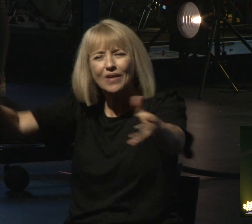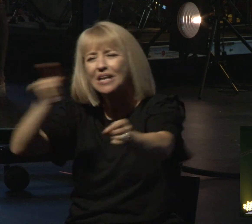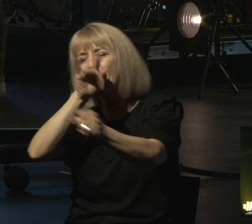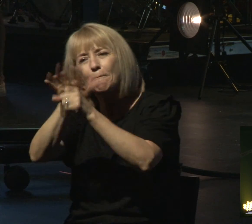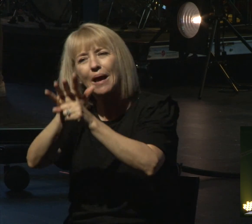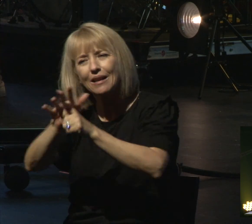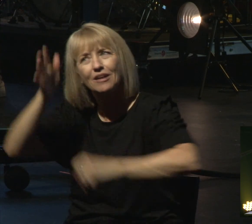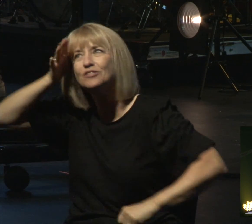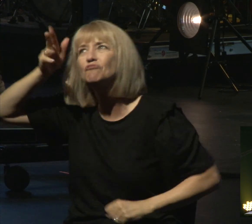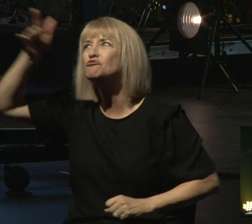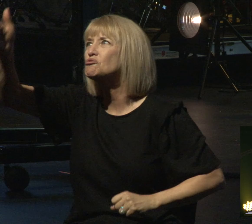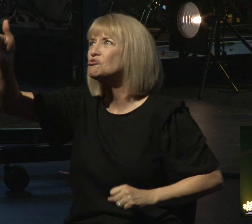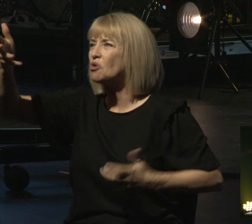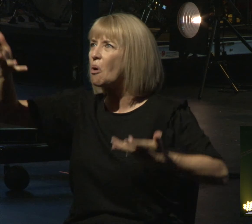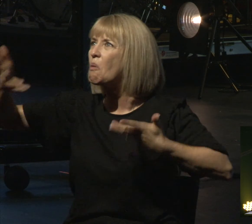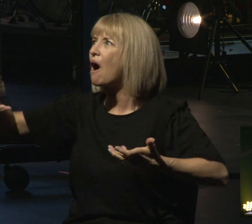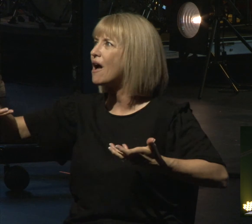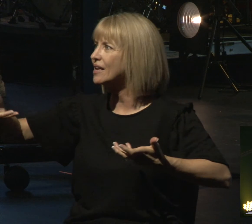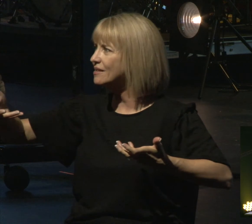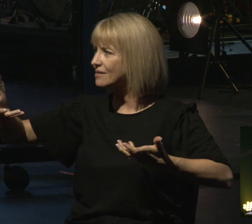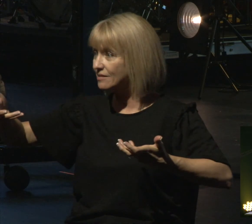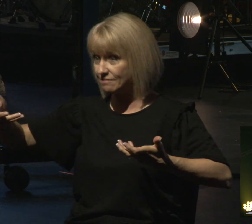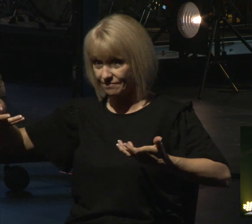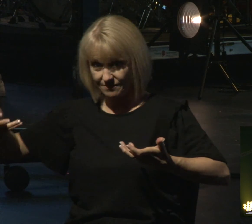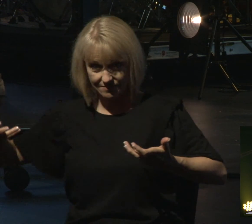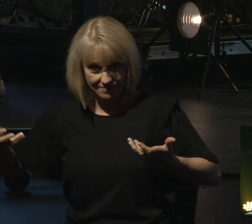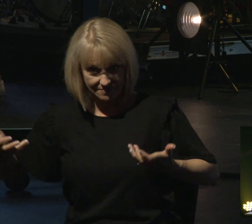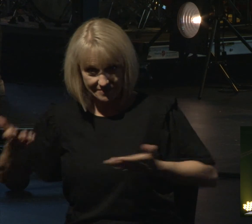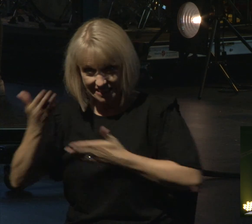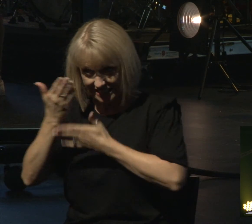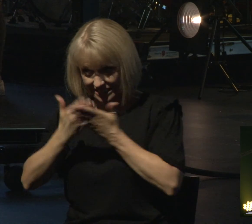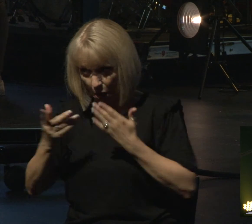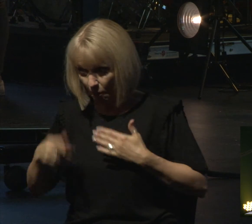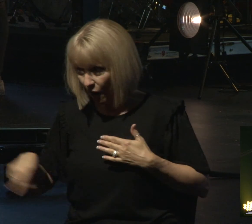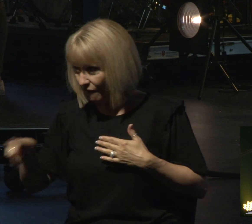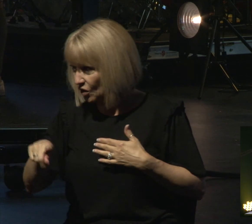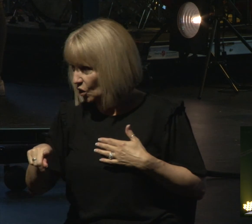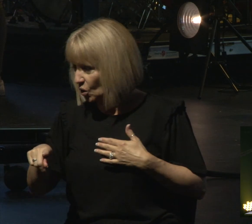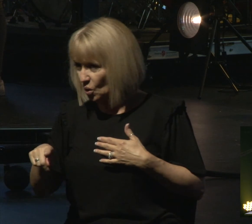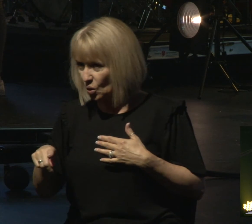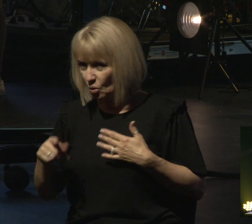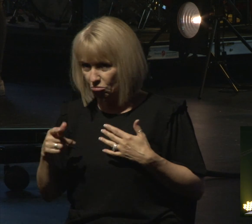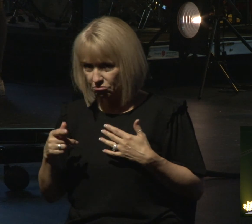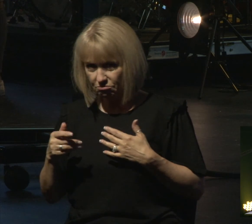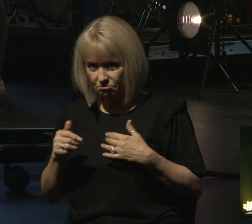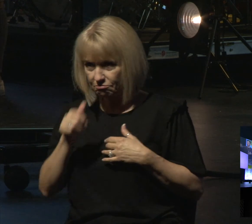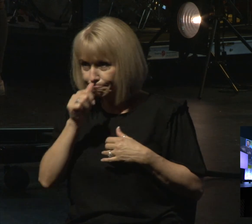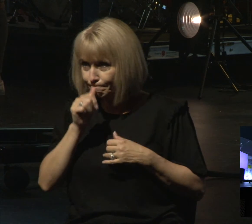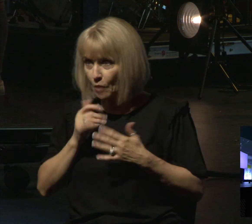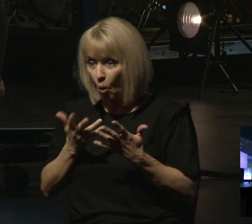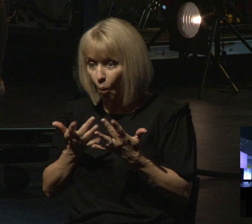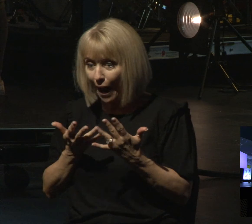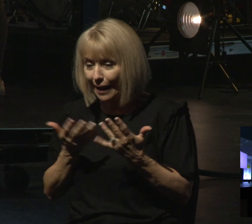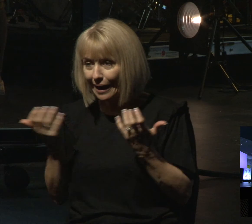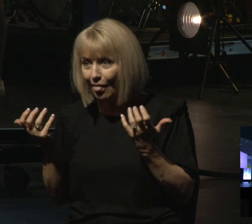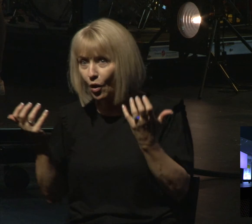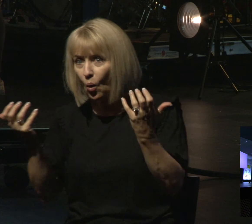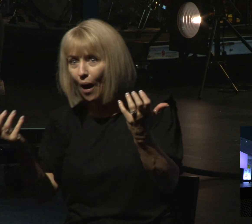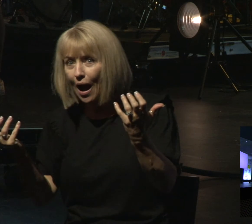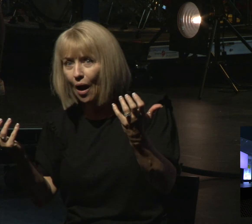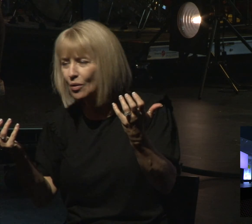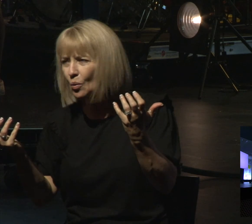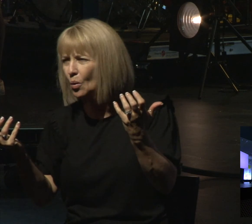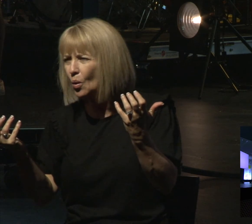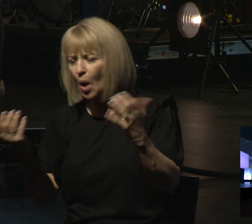could be. And so now those of you who are still waiting in the crowd, before we take another step forward as Harvester Christian Church and into